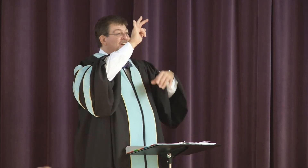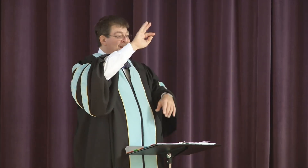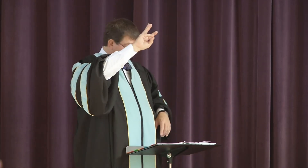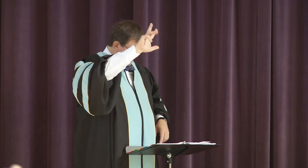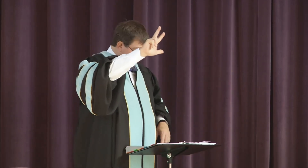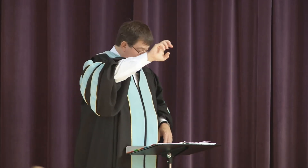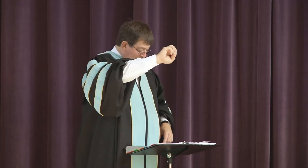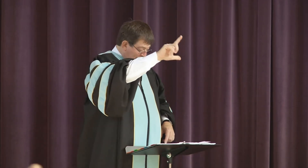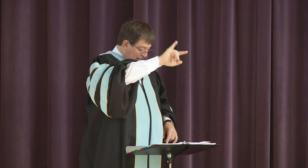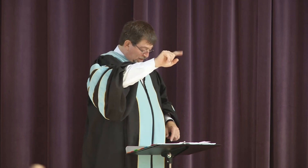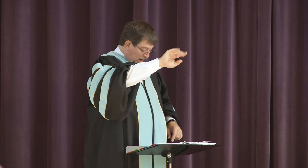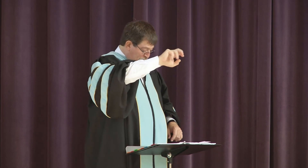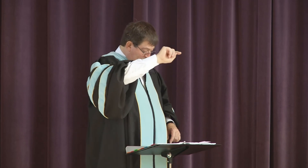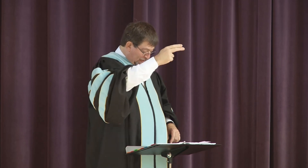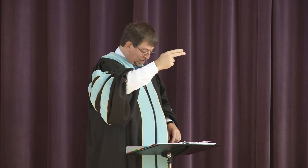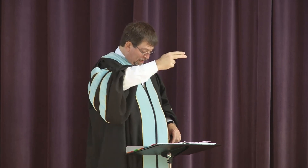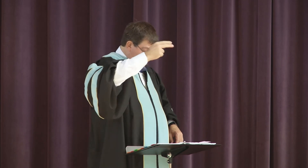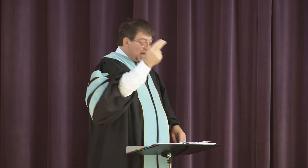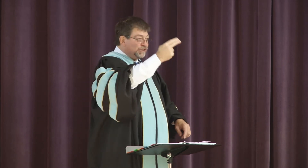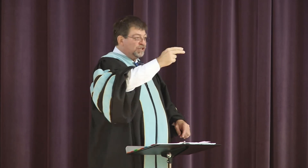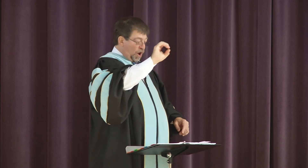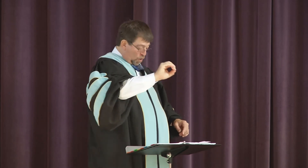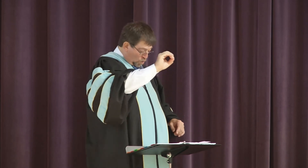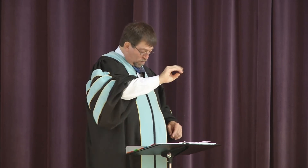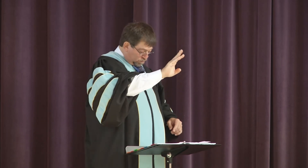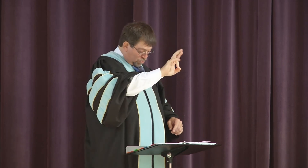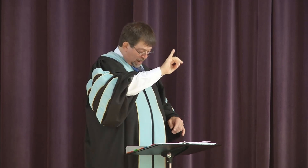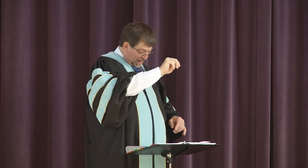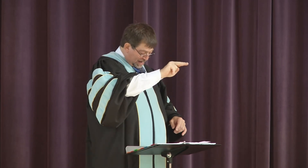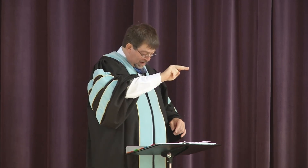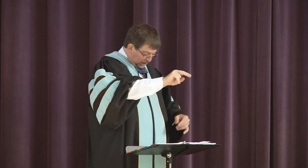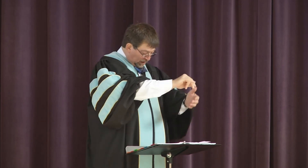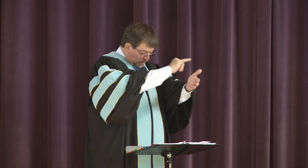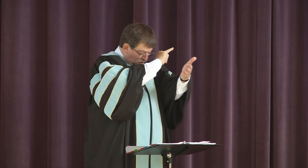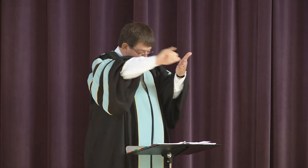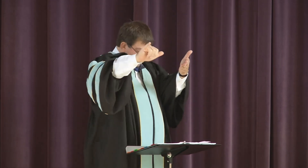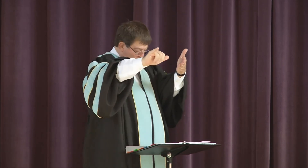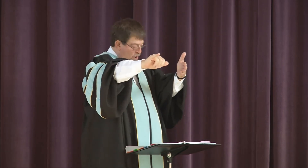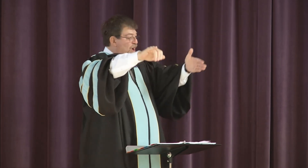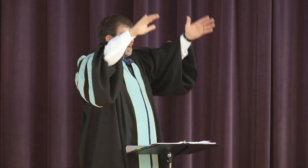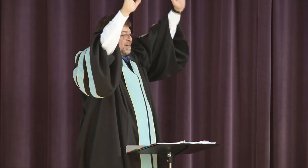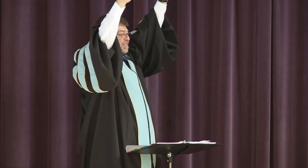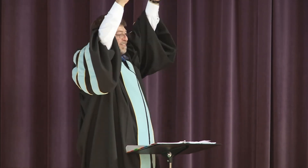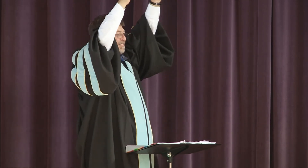Class of 1963, Elizabeth H. O'Brien, New York.